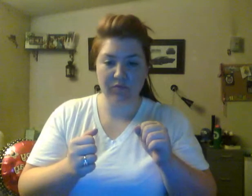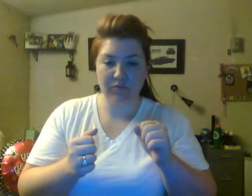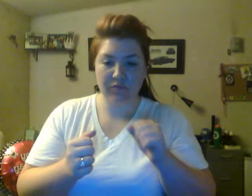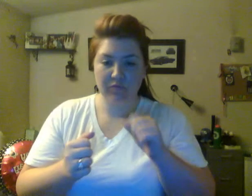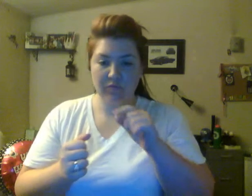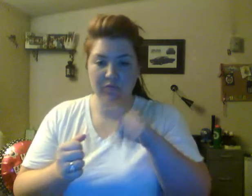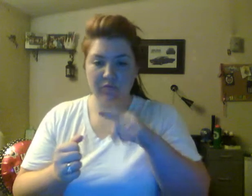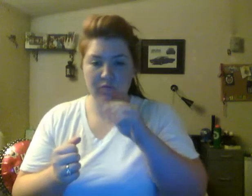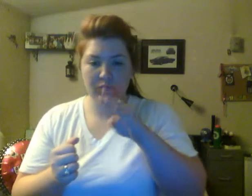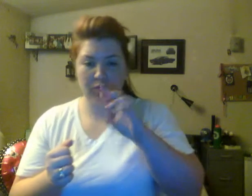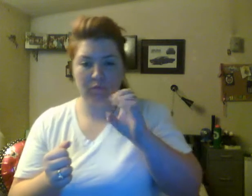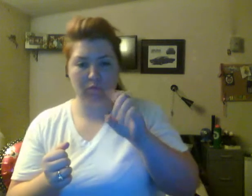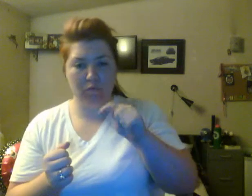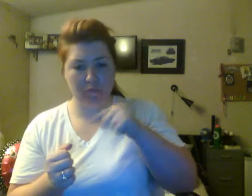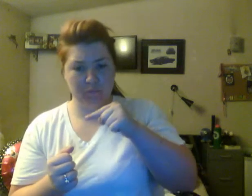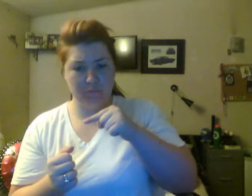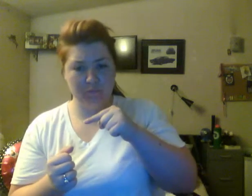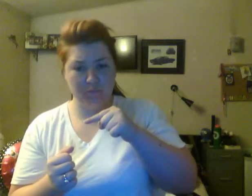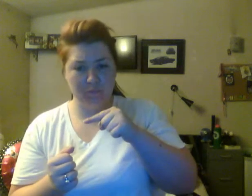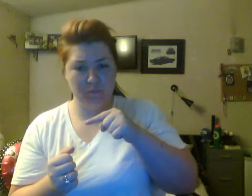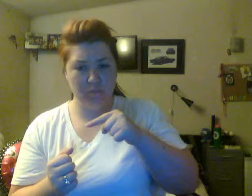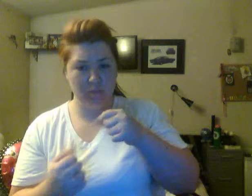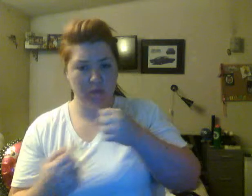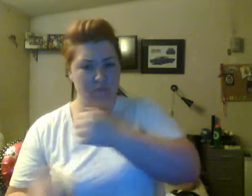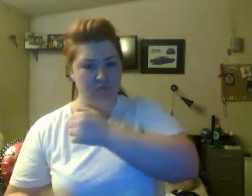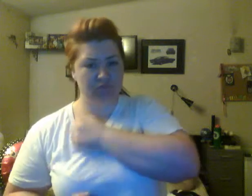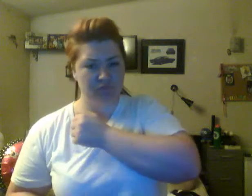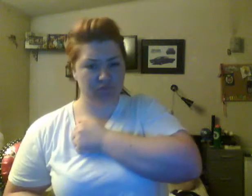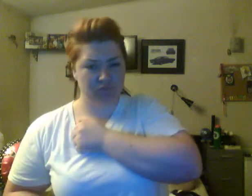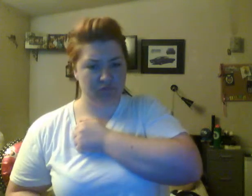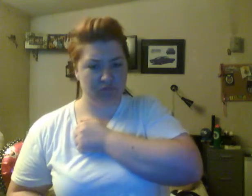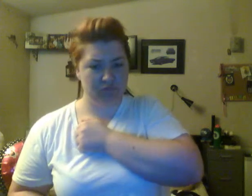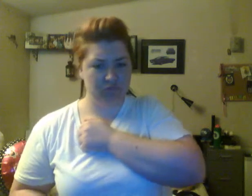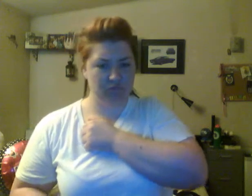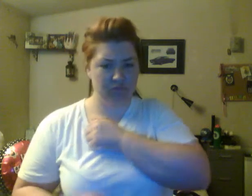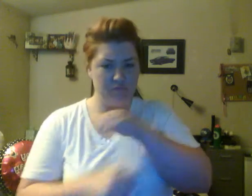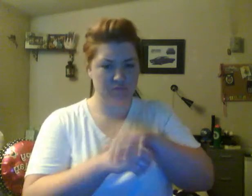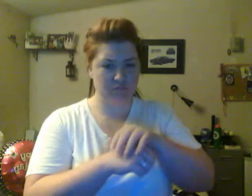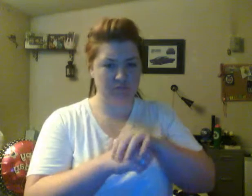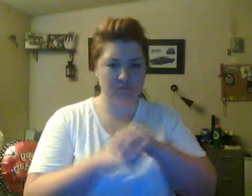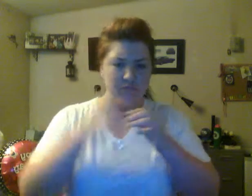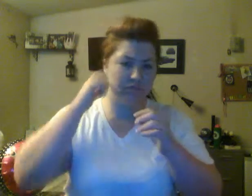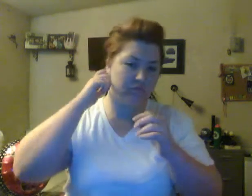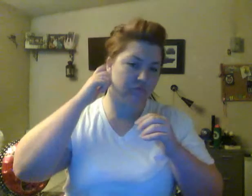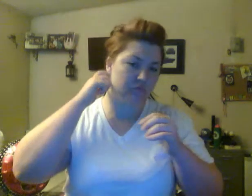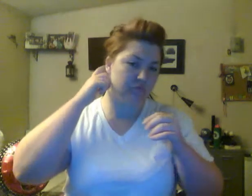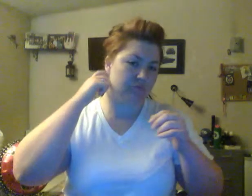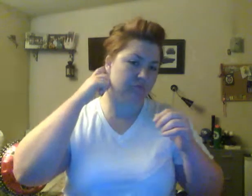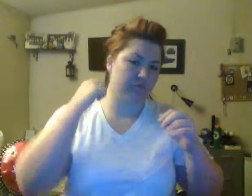Well, they didn't have problems with that. Remember, they had a trained army that had the red coats, and they were ready to go. These are other problems,